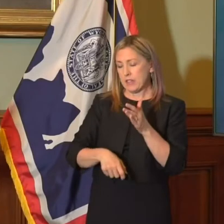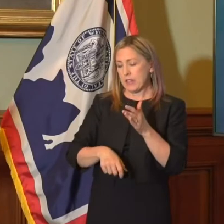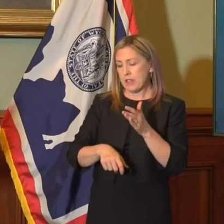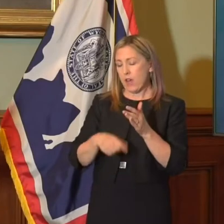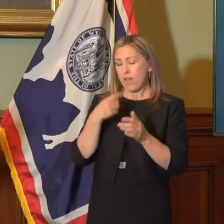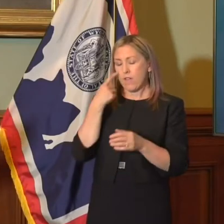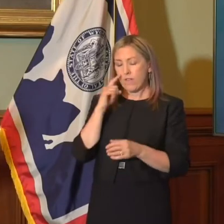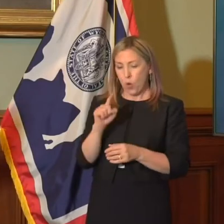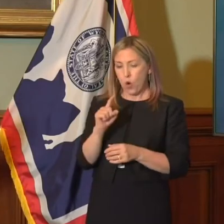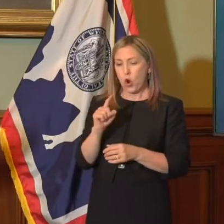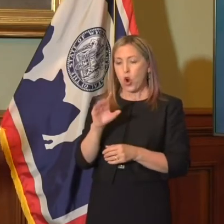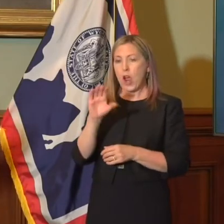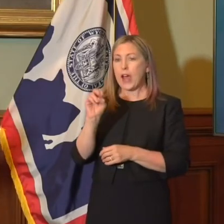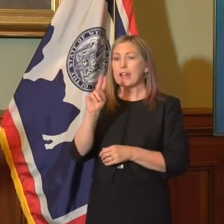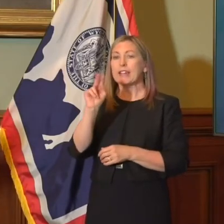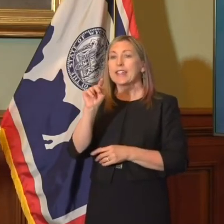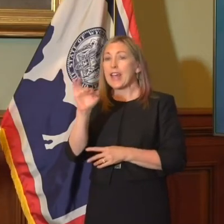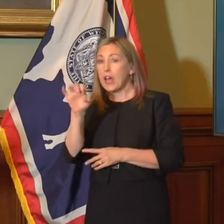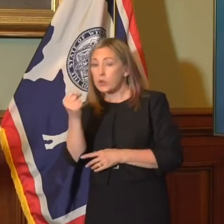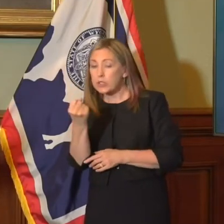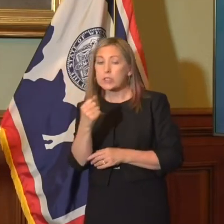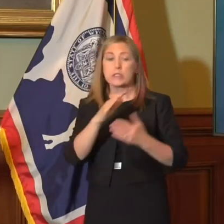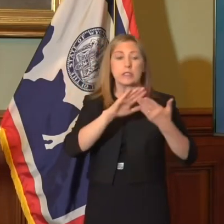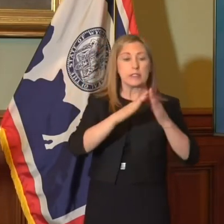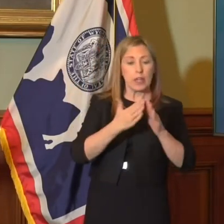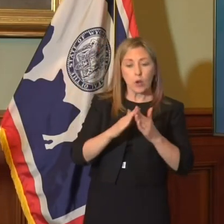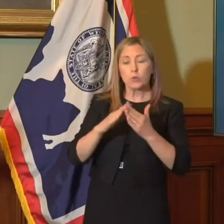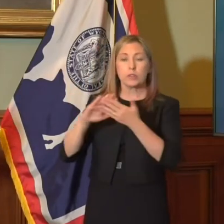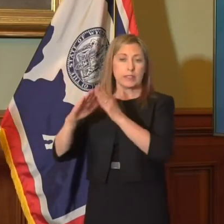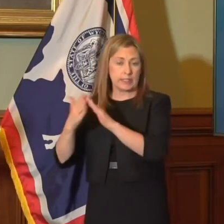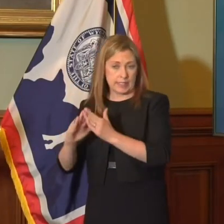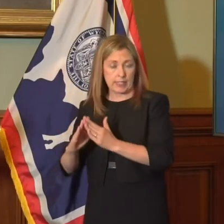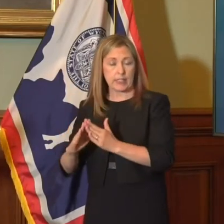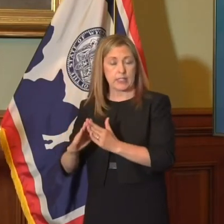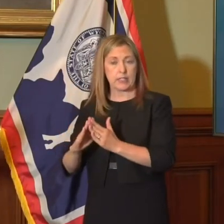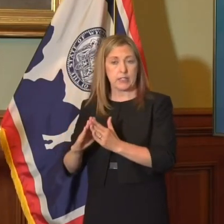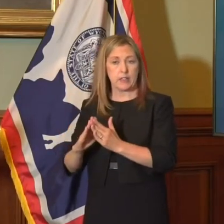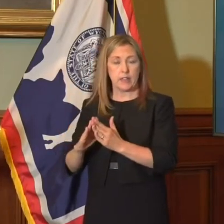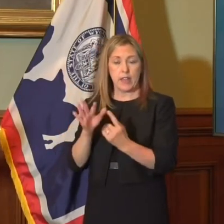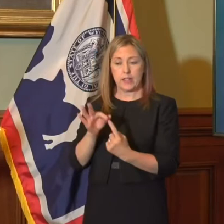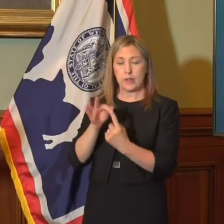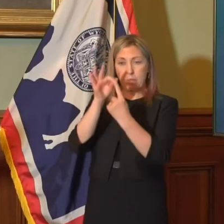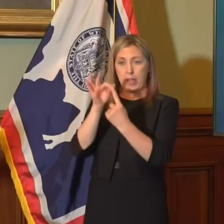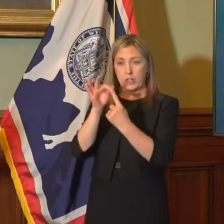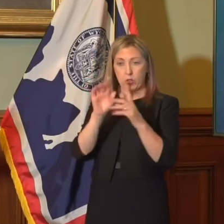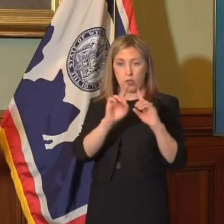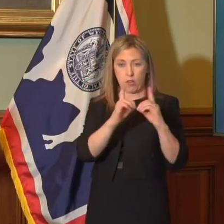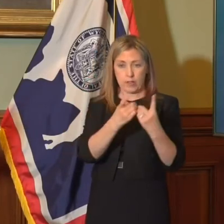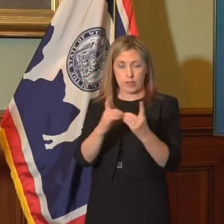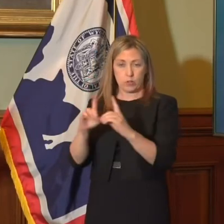for counties, towns, and cities, and special districts.